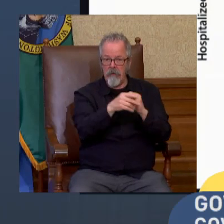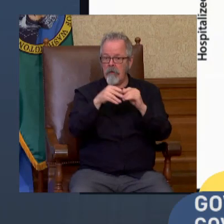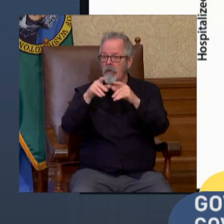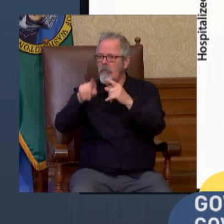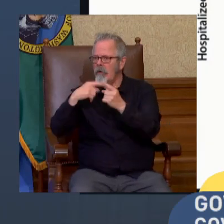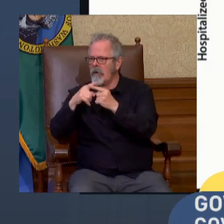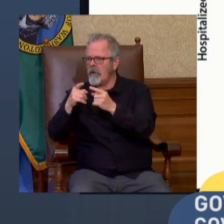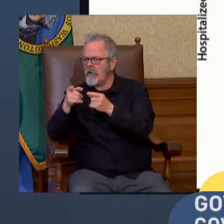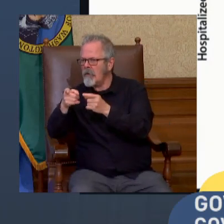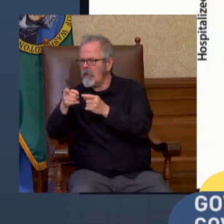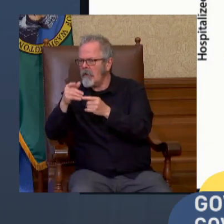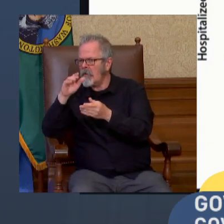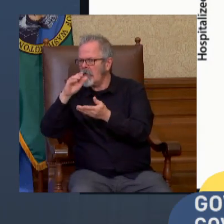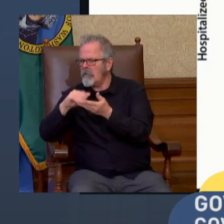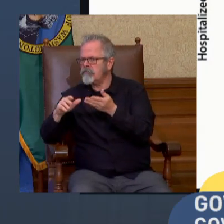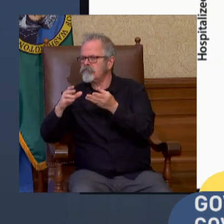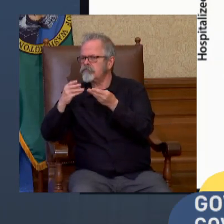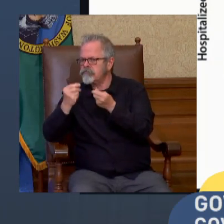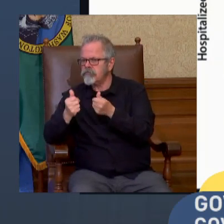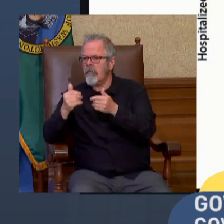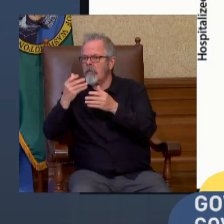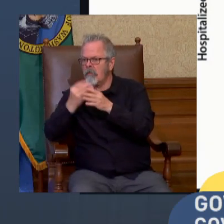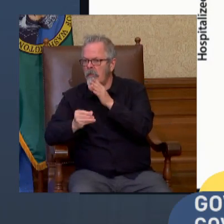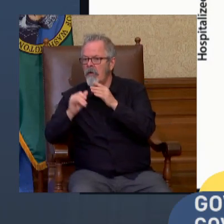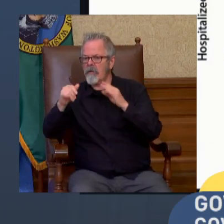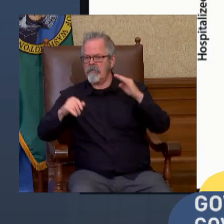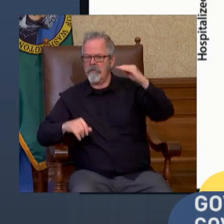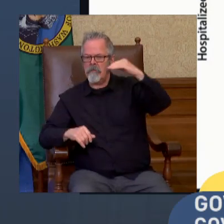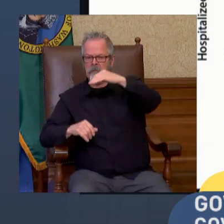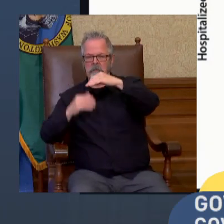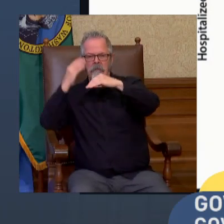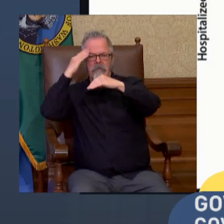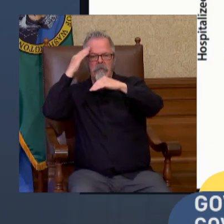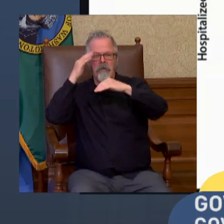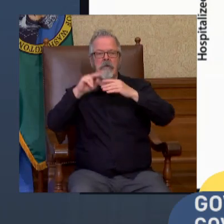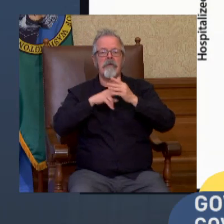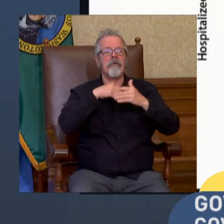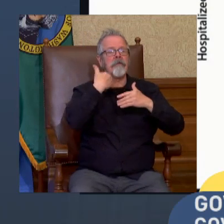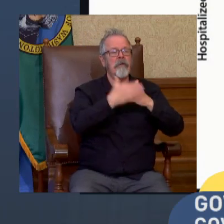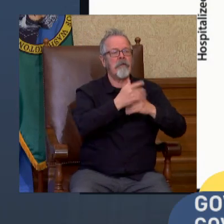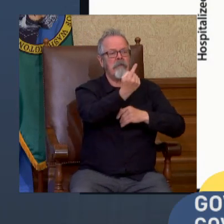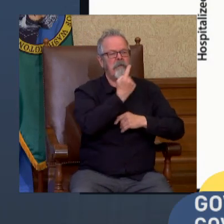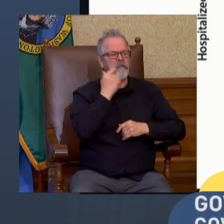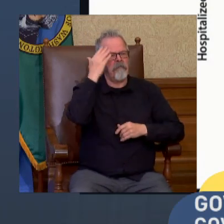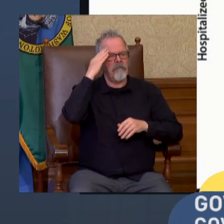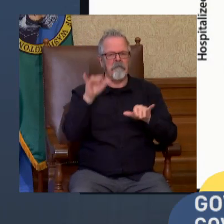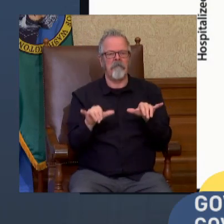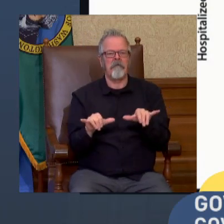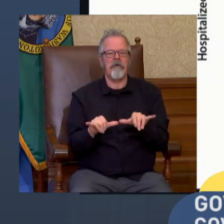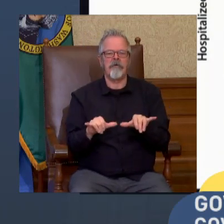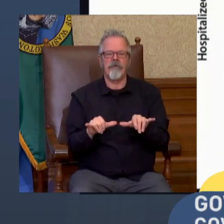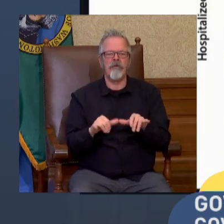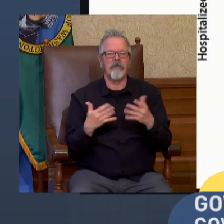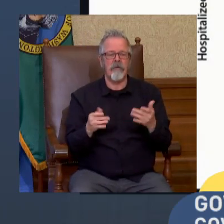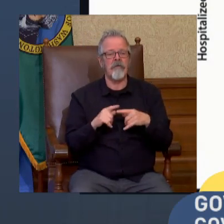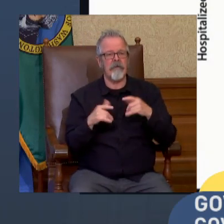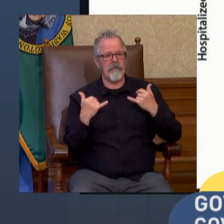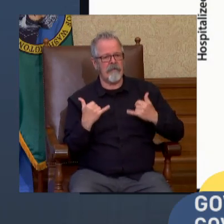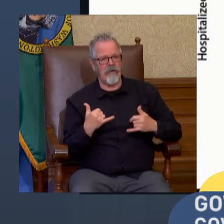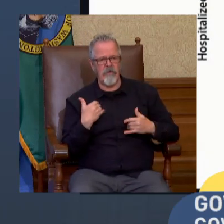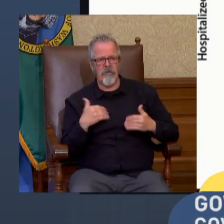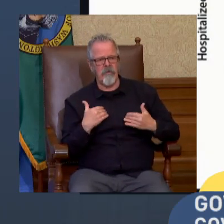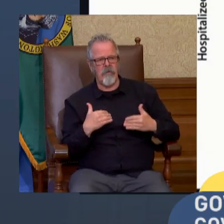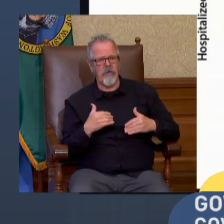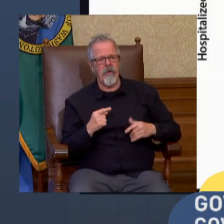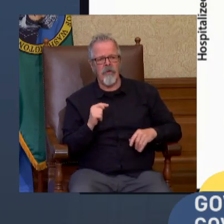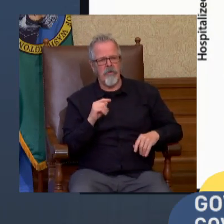we have to get these numbers down to a position where we can be confident that the numbers will not spring back up again, according to the